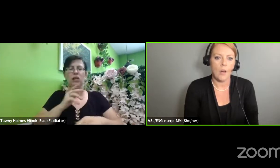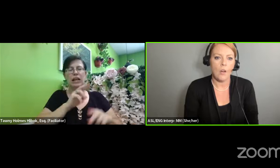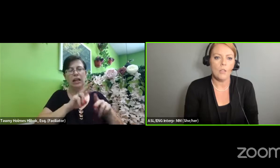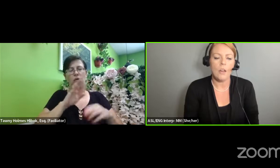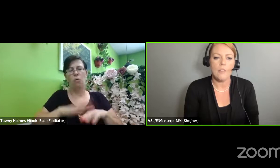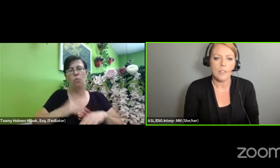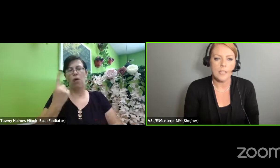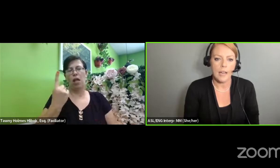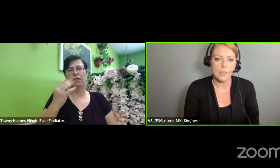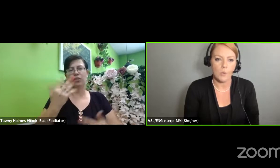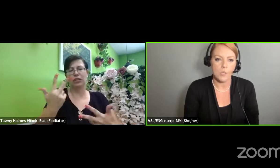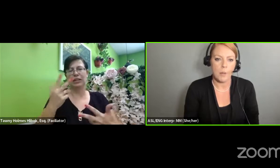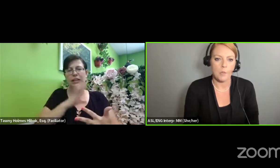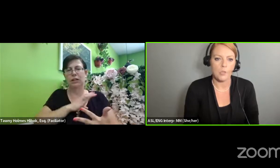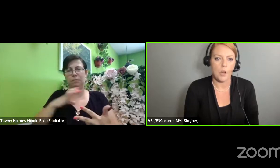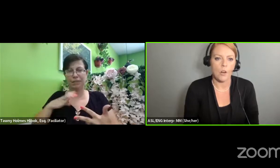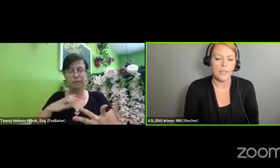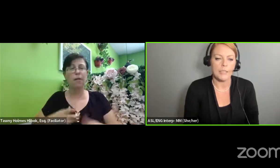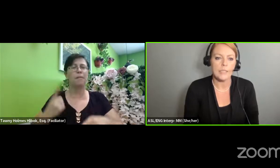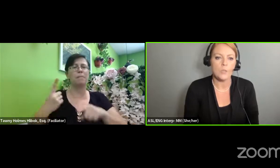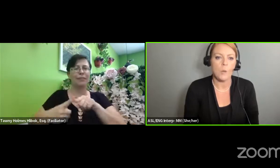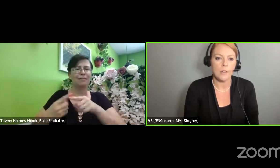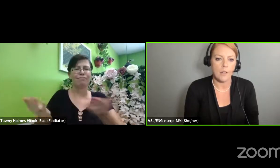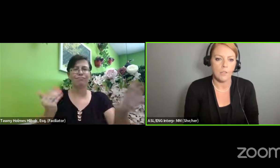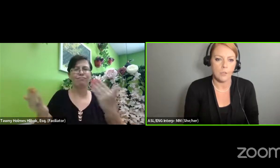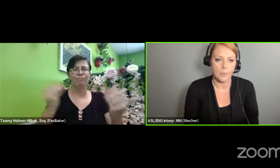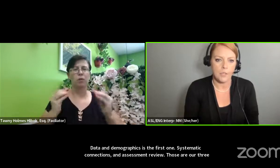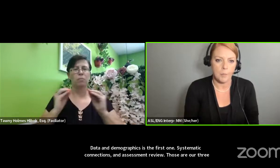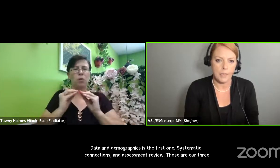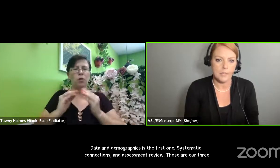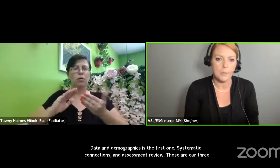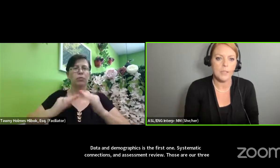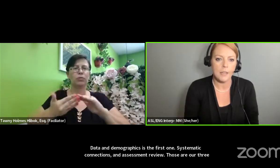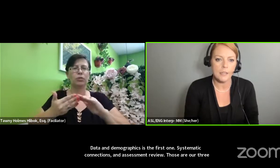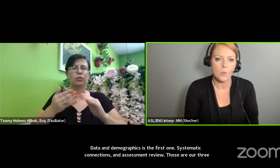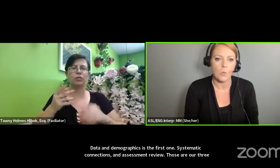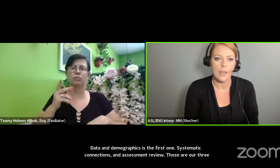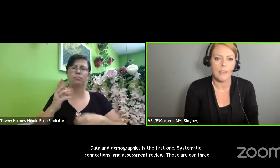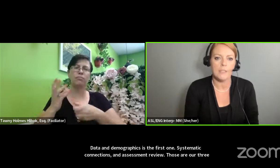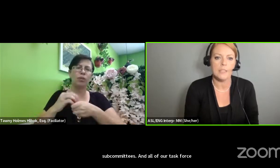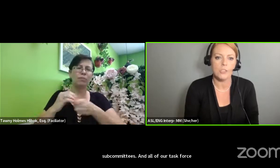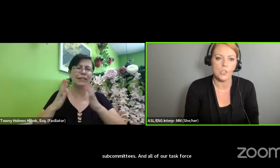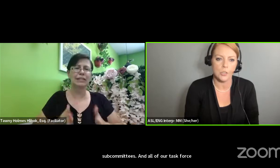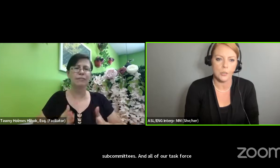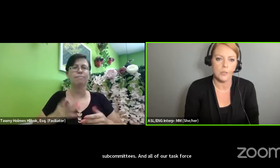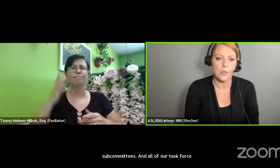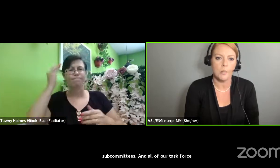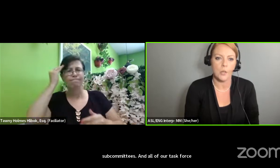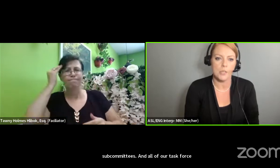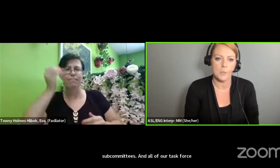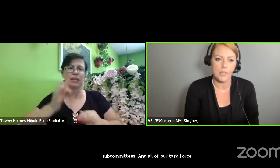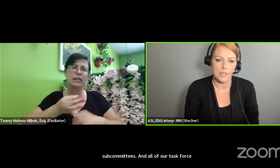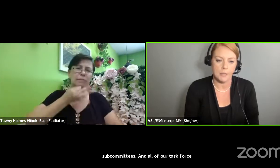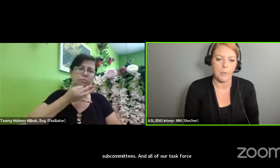And all of our task force members are on at least one of the 3 committees, plus we have additional